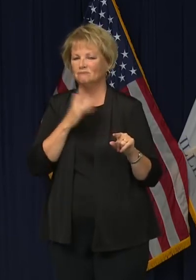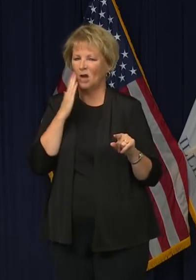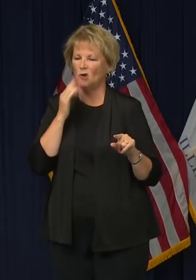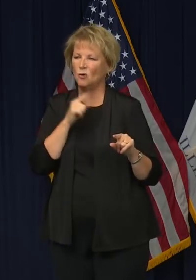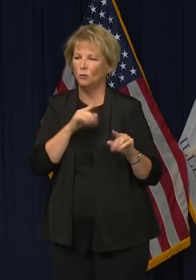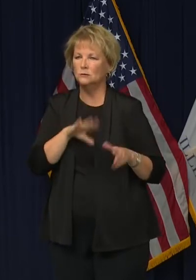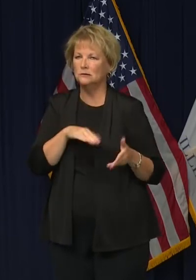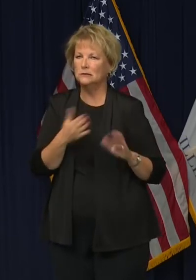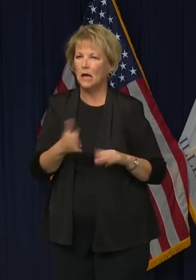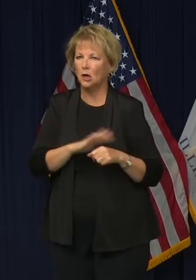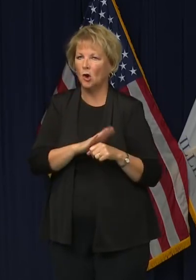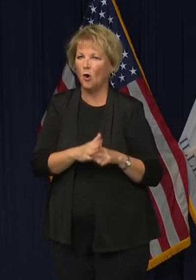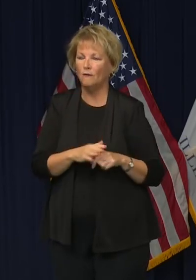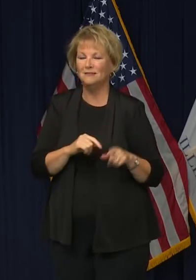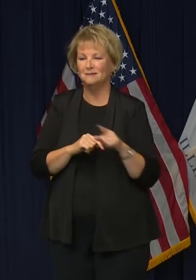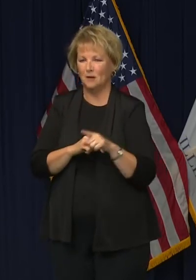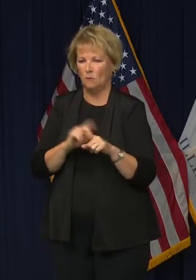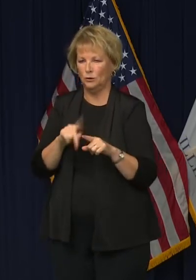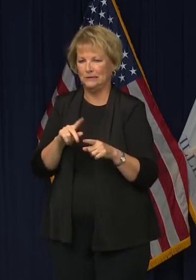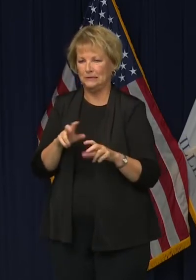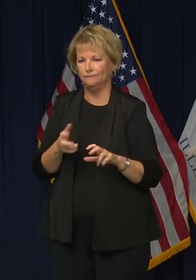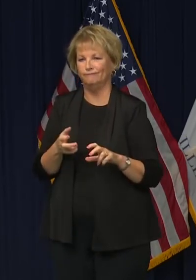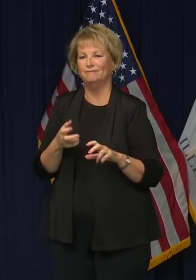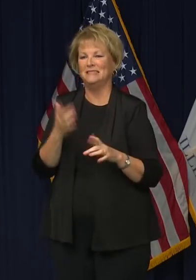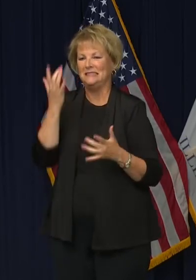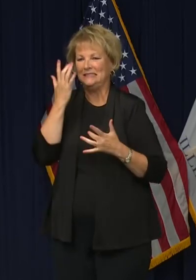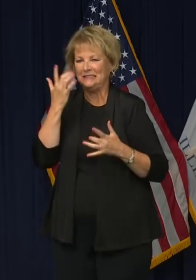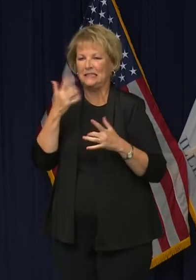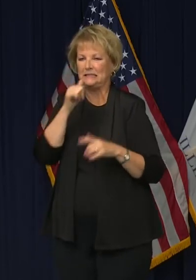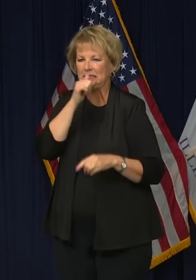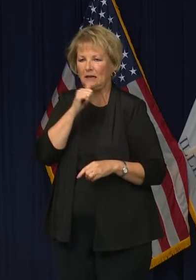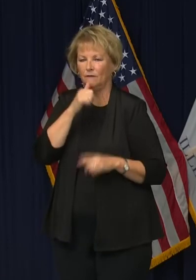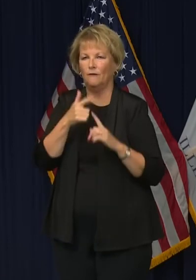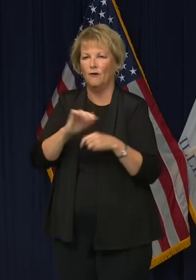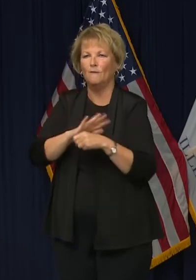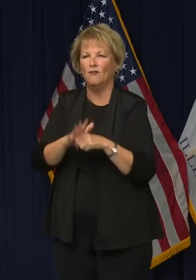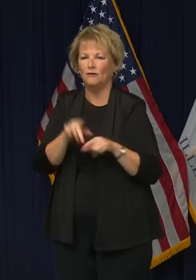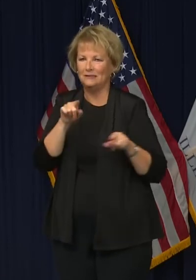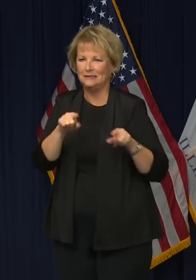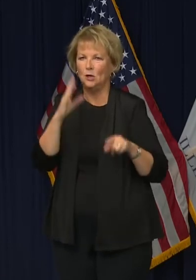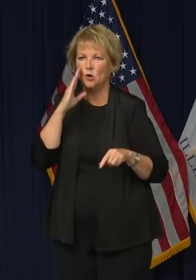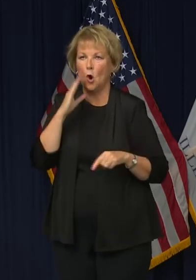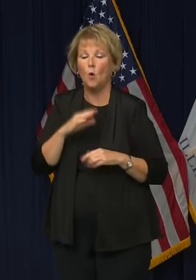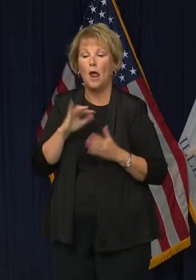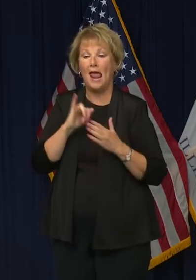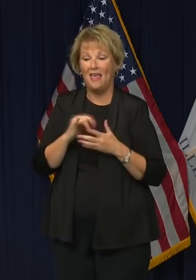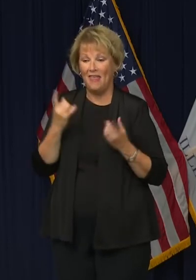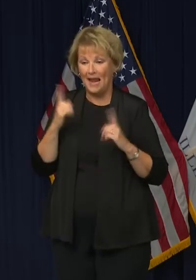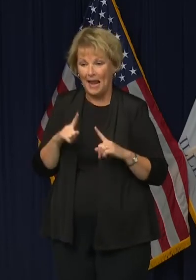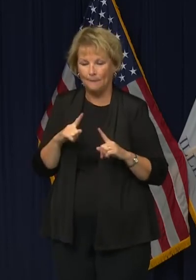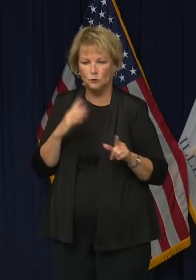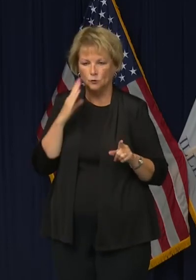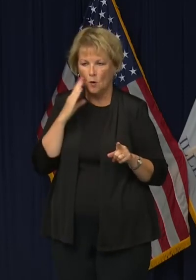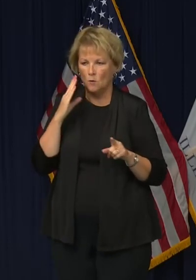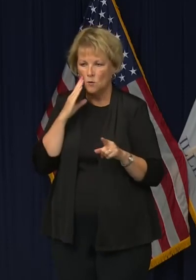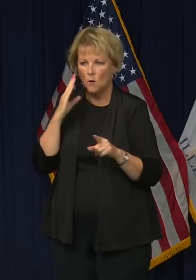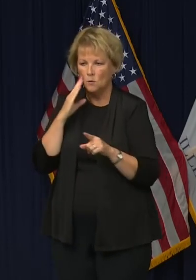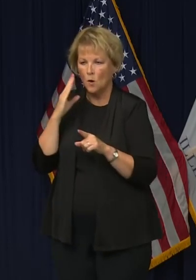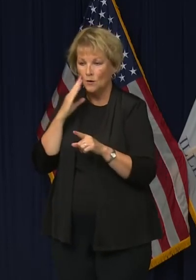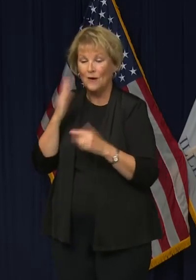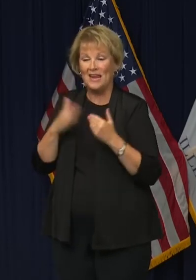the virus or got sick from the virus and is still suffering from it. And as that happens to people even who've